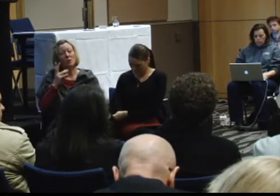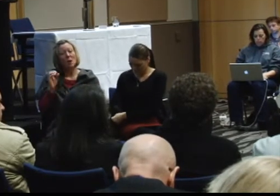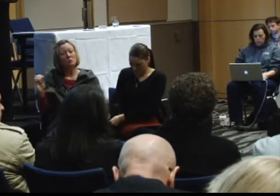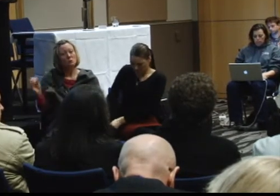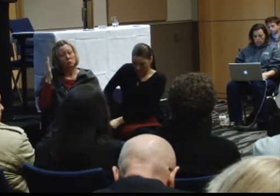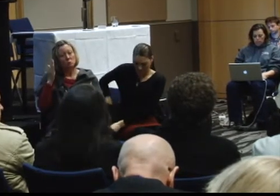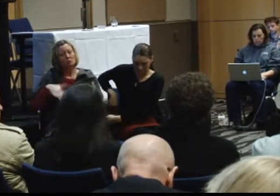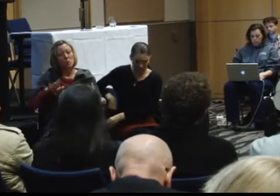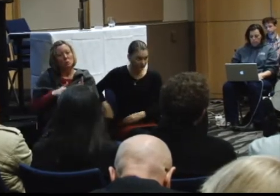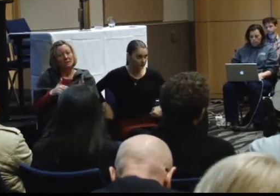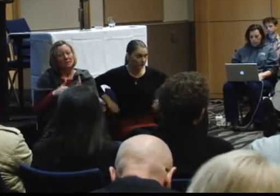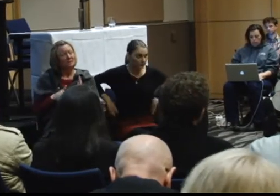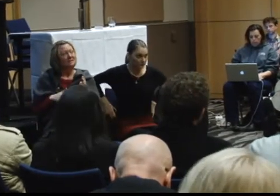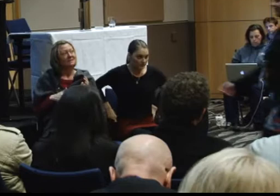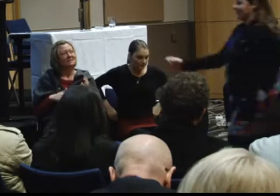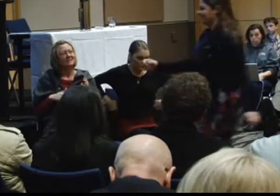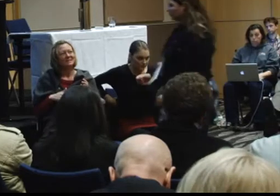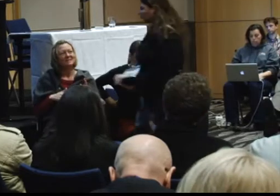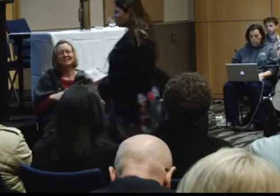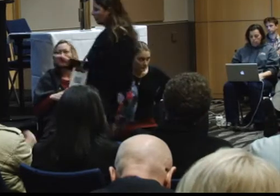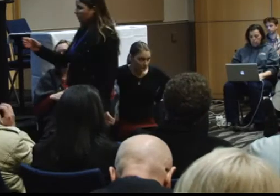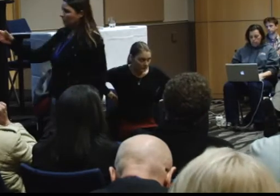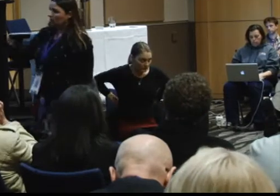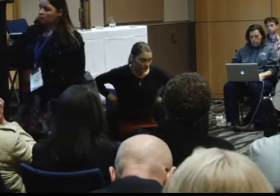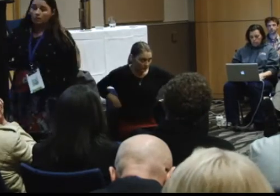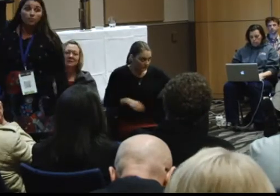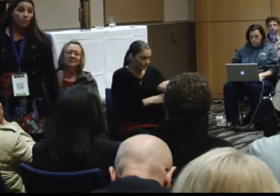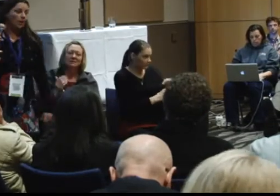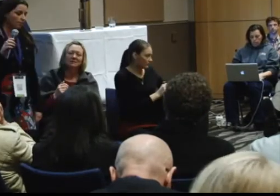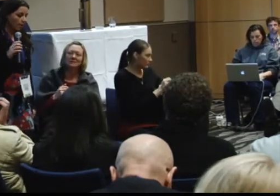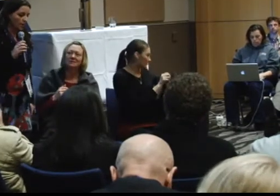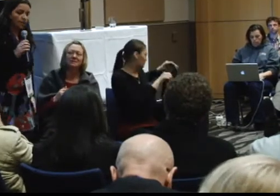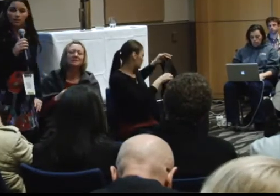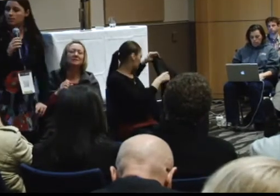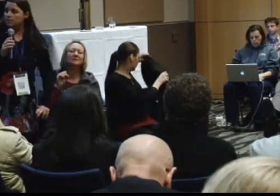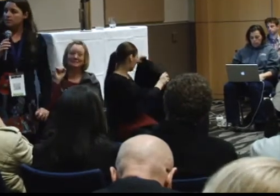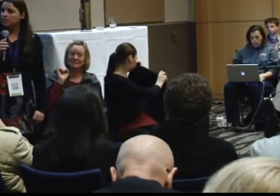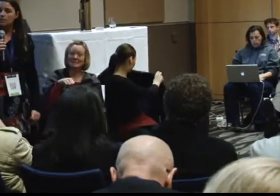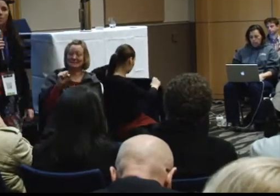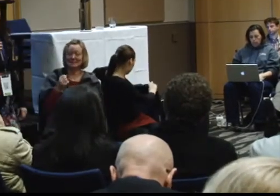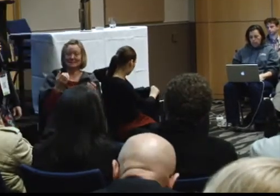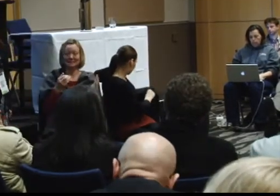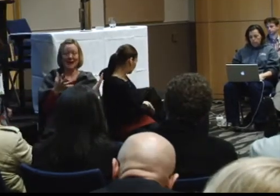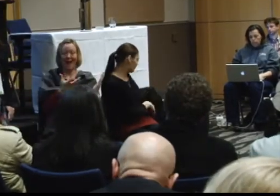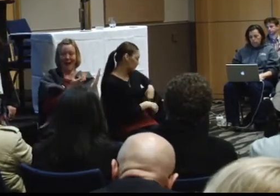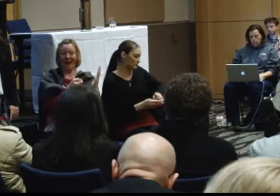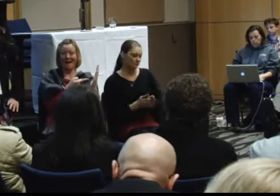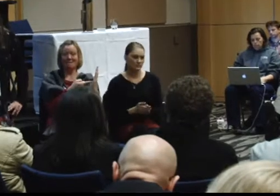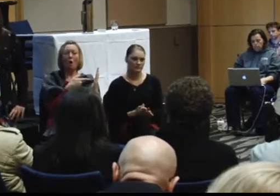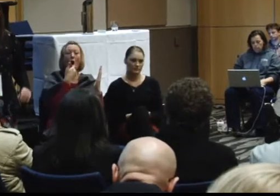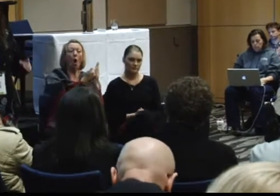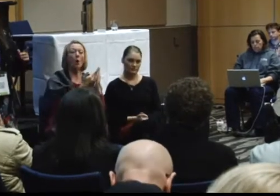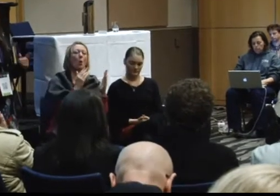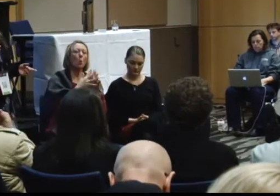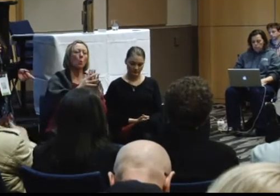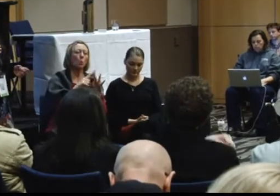around the country? So that we don't have to reinvent the wheel in every school? That exists. That sits on Wiki Educator.